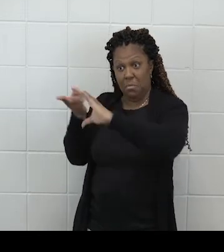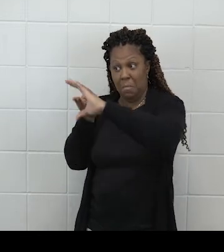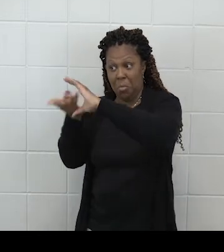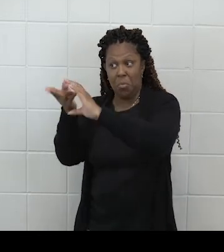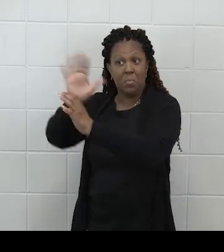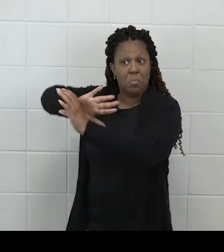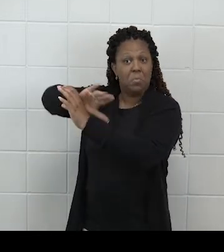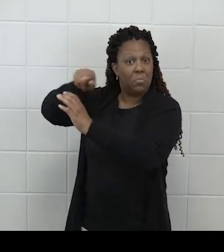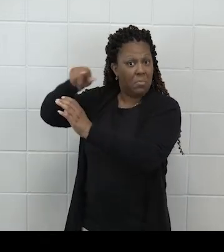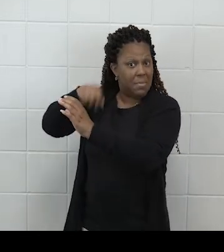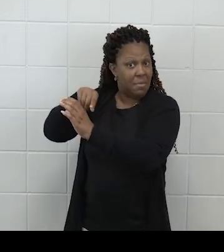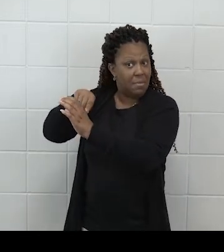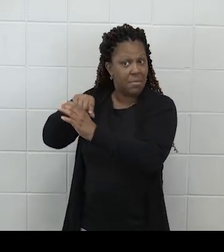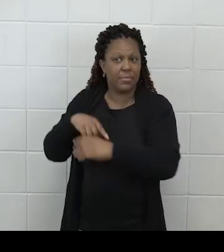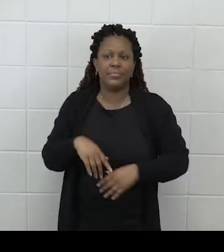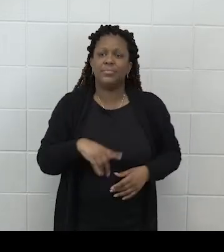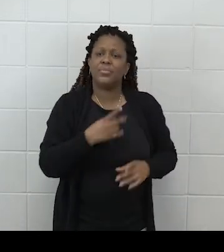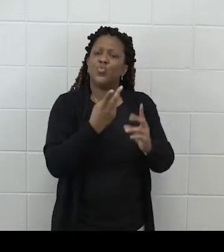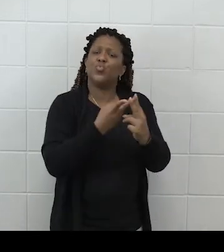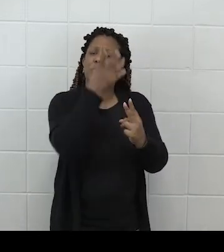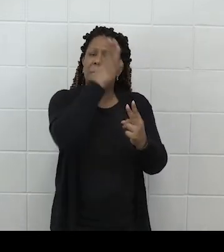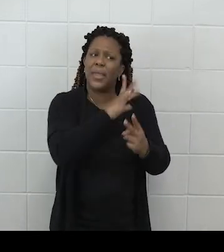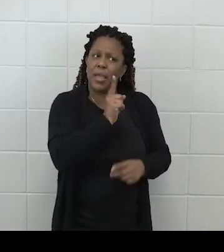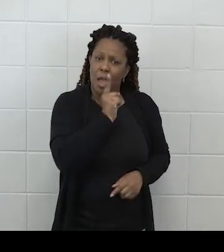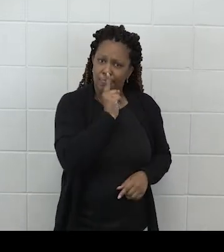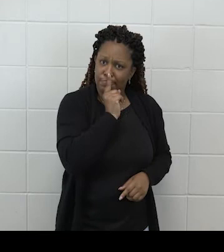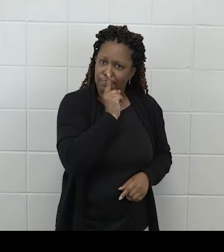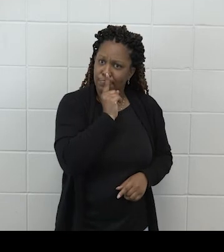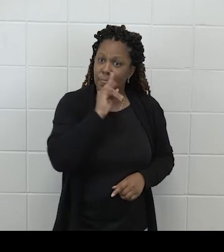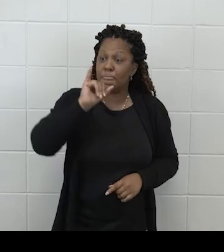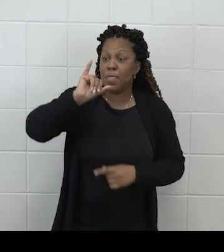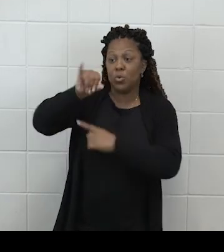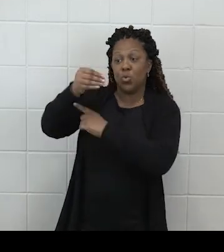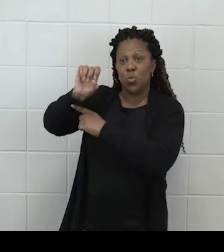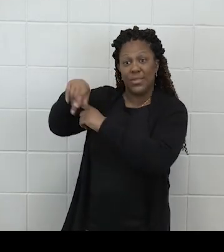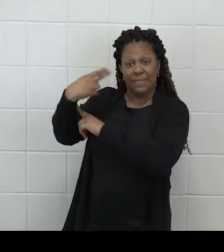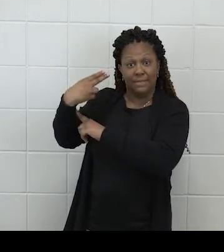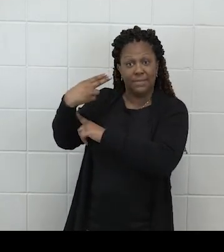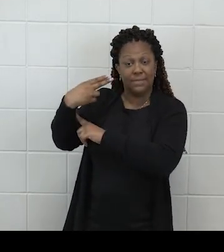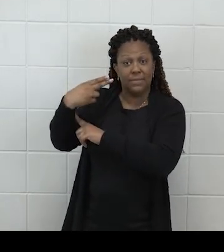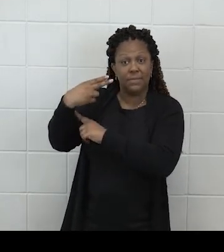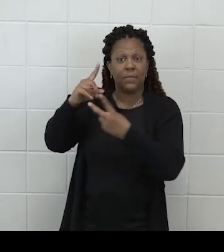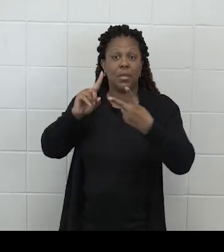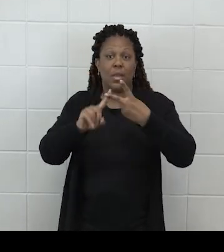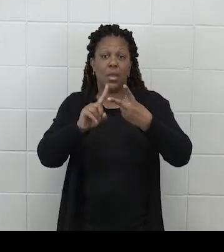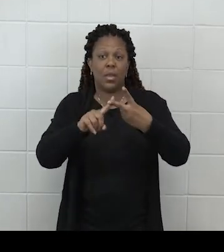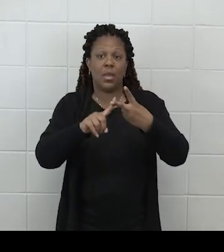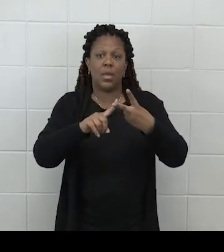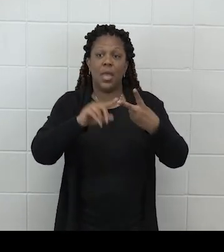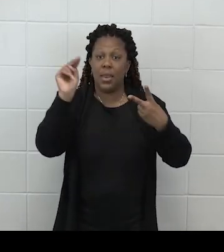If so, today's your day to come out of hiding and believe, proclaim, and